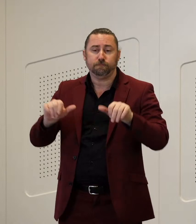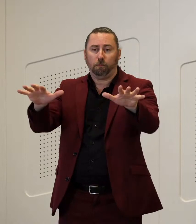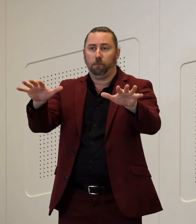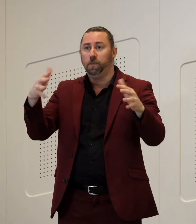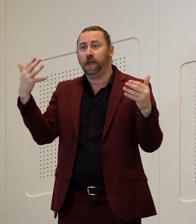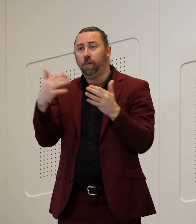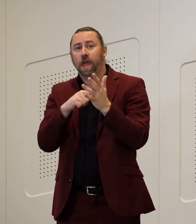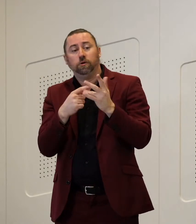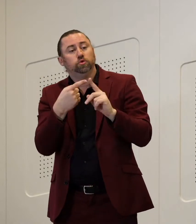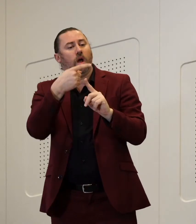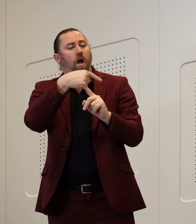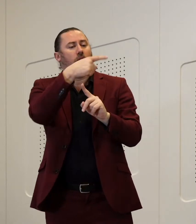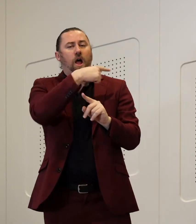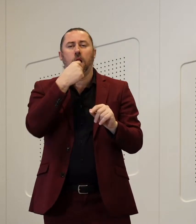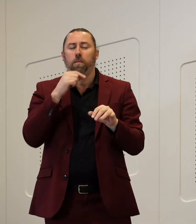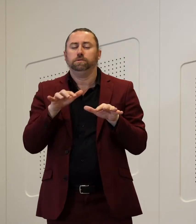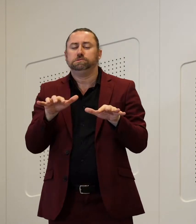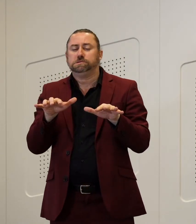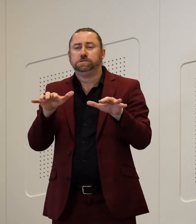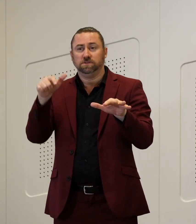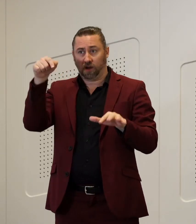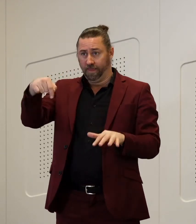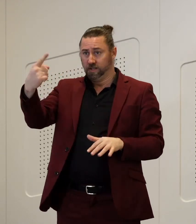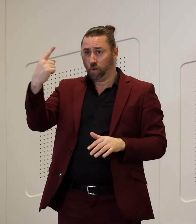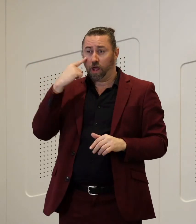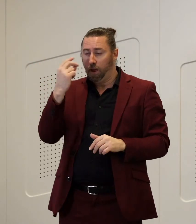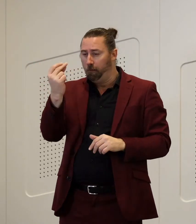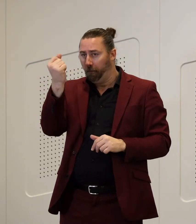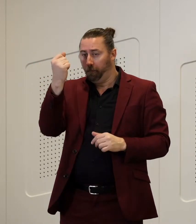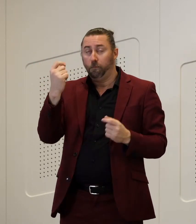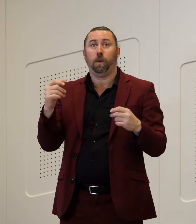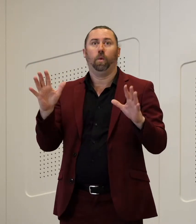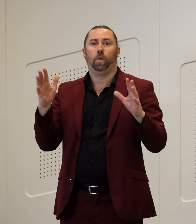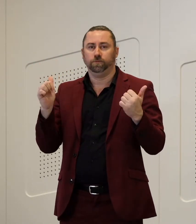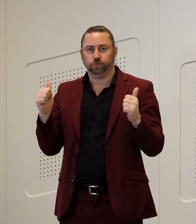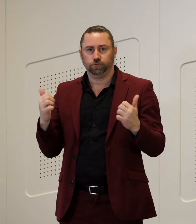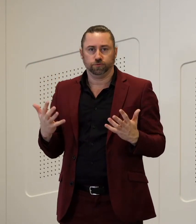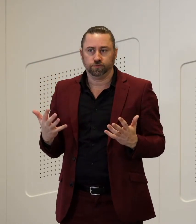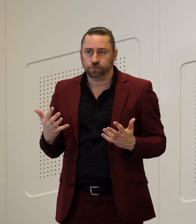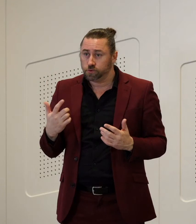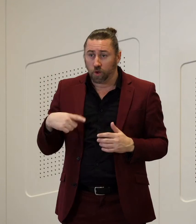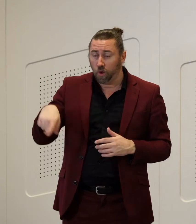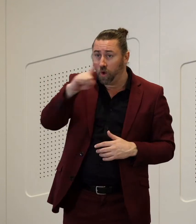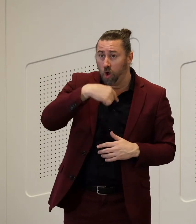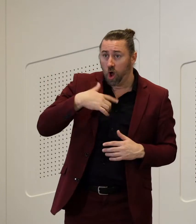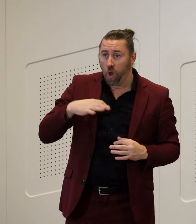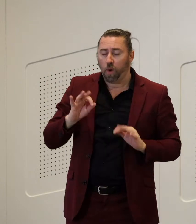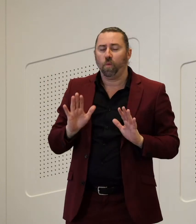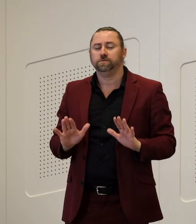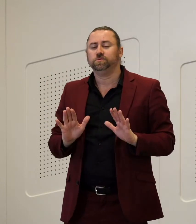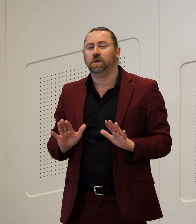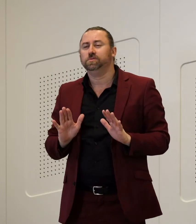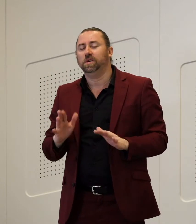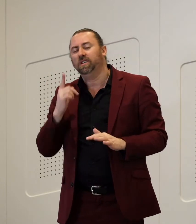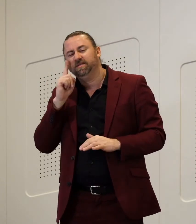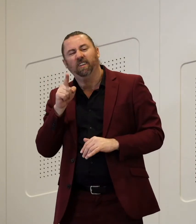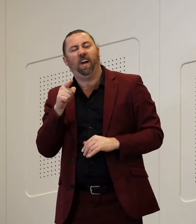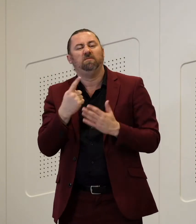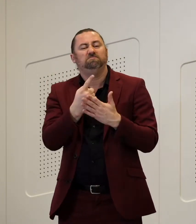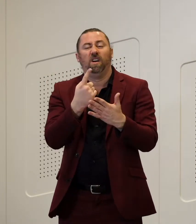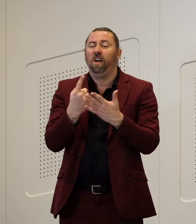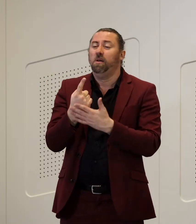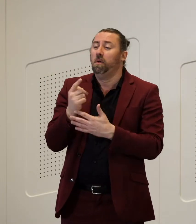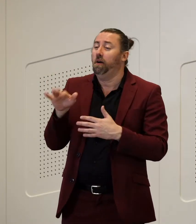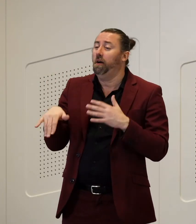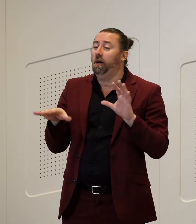what we've seen before, and we cannot afford to wait and see transmission and broad transmission in our community.